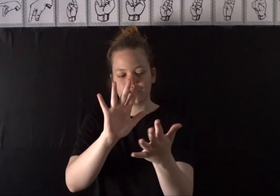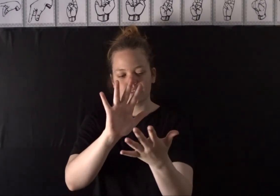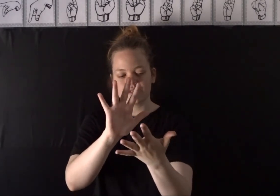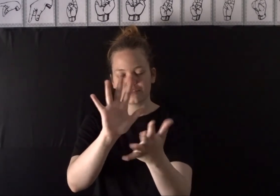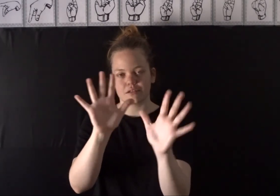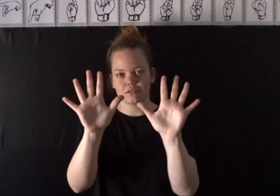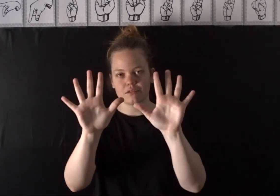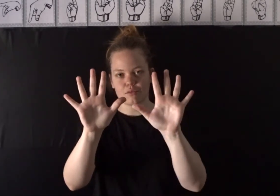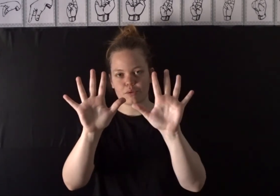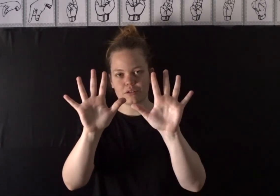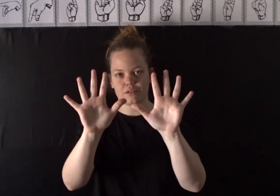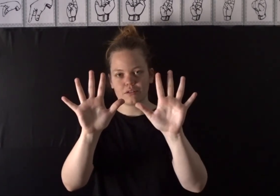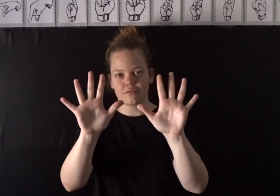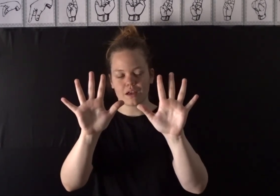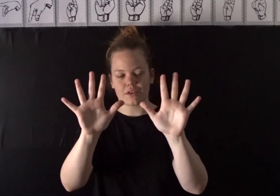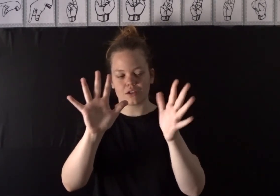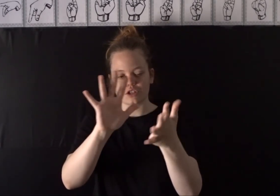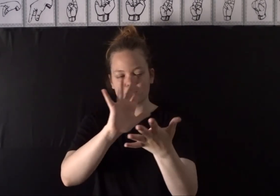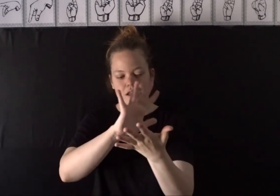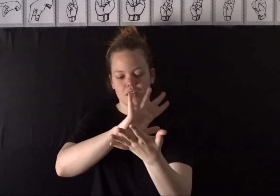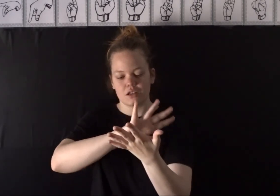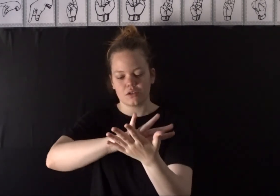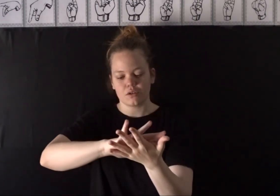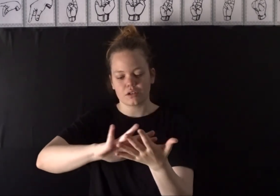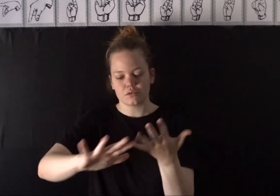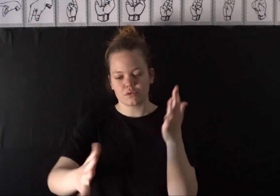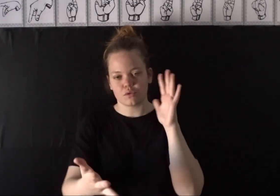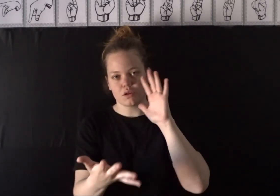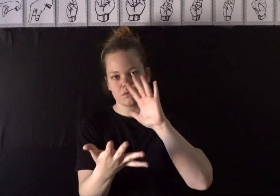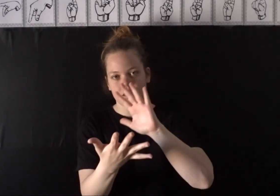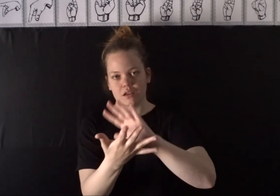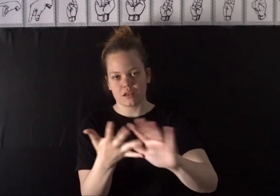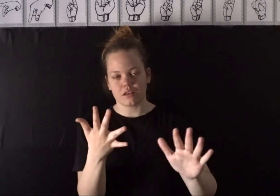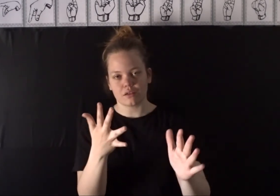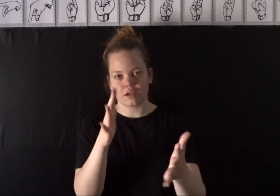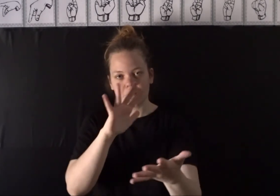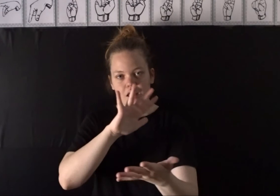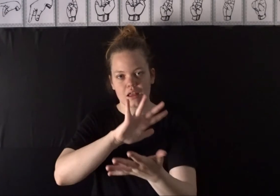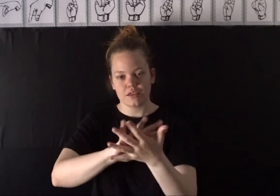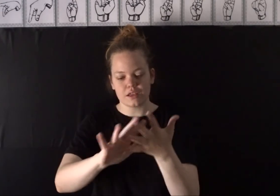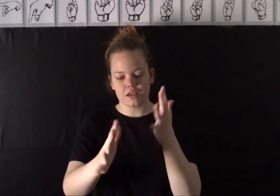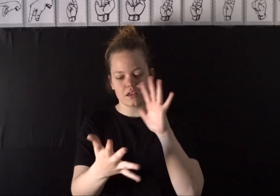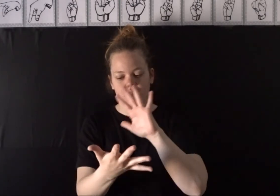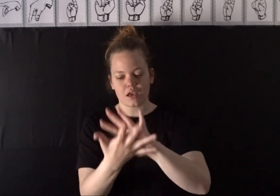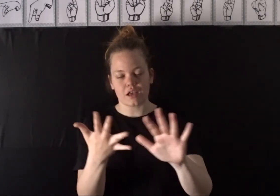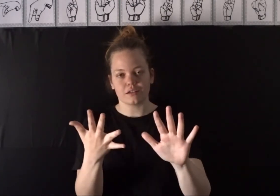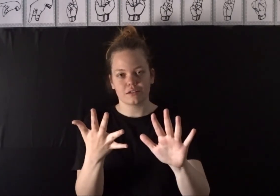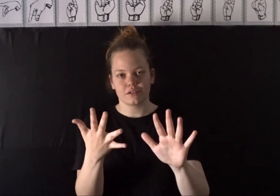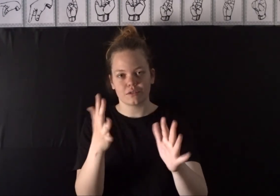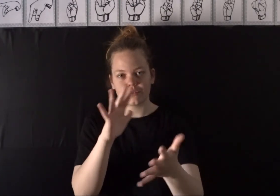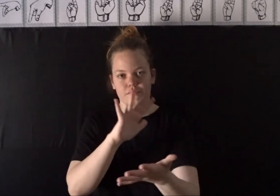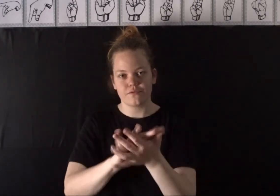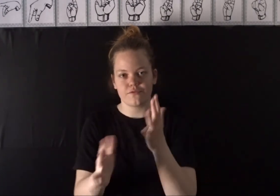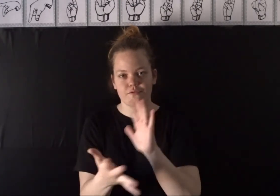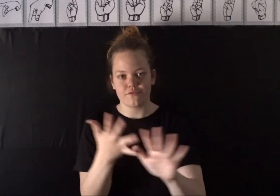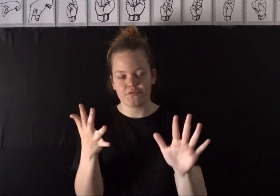hands, open, 5 hand shape. You're going to do it one way and then the other way. The end. Or